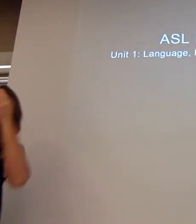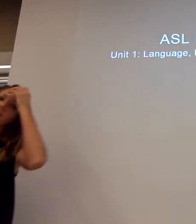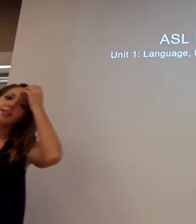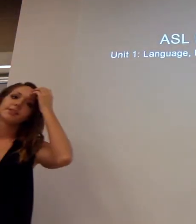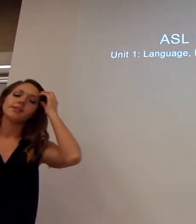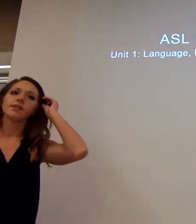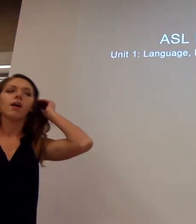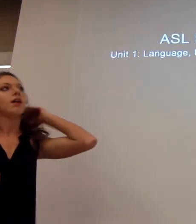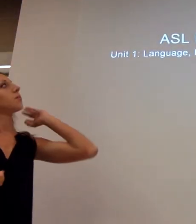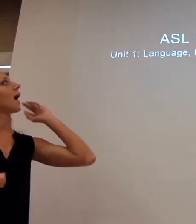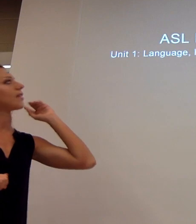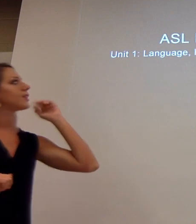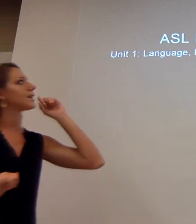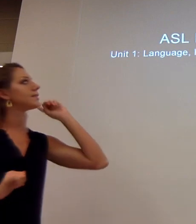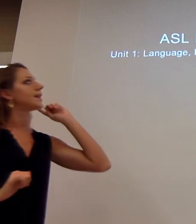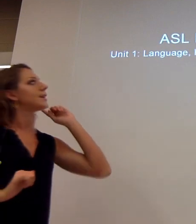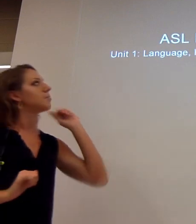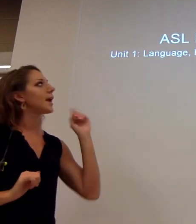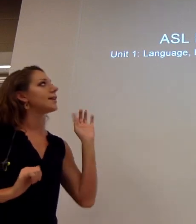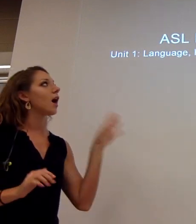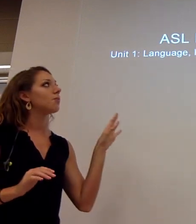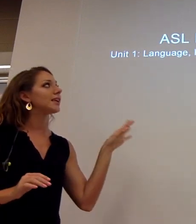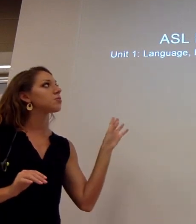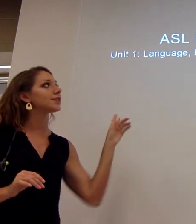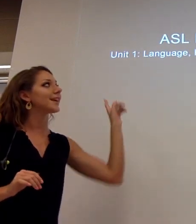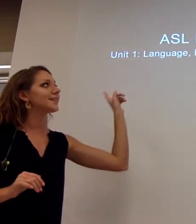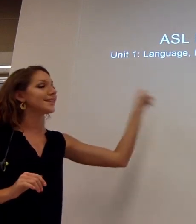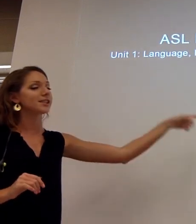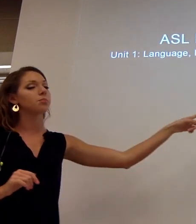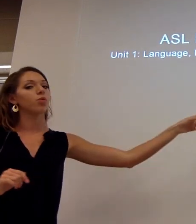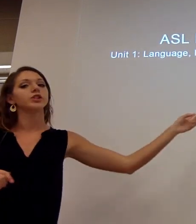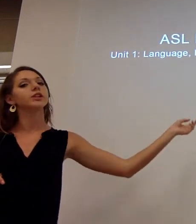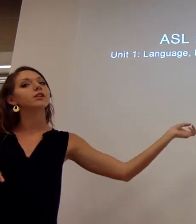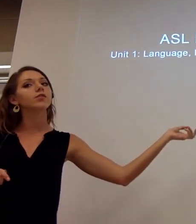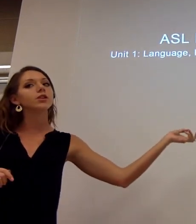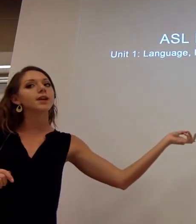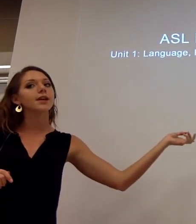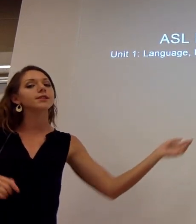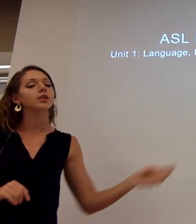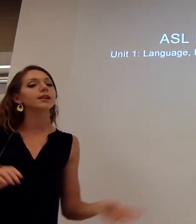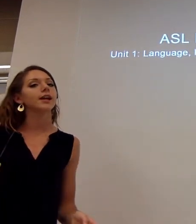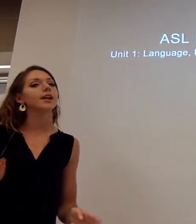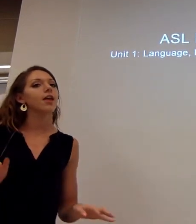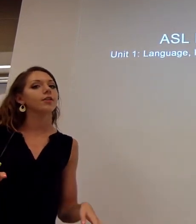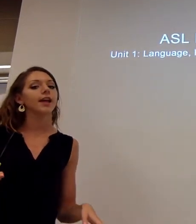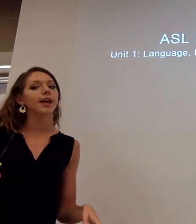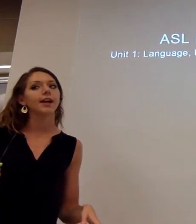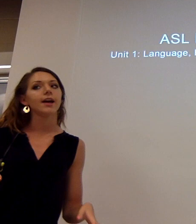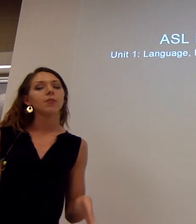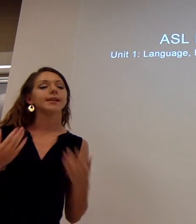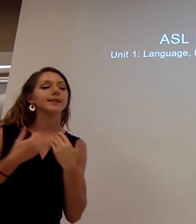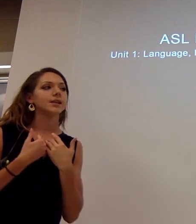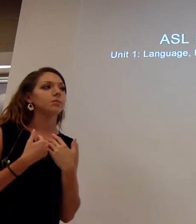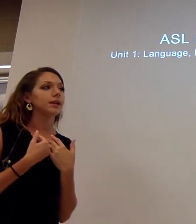And then this is, I think he said he may not be able to get to this portion of your test, and you're going to get it another day, but he sent